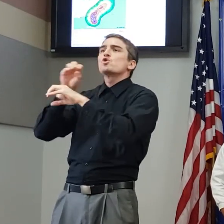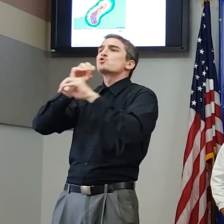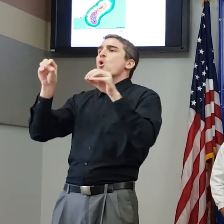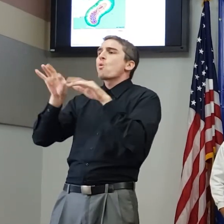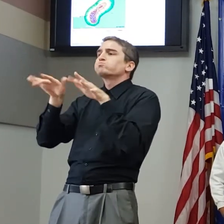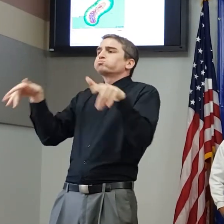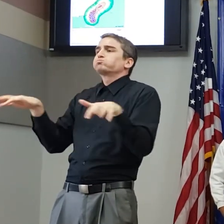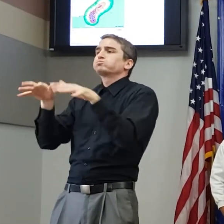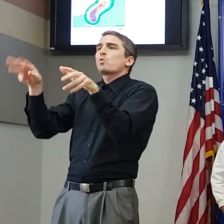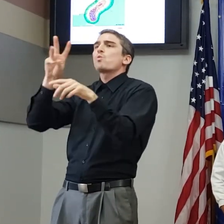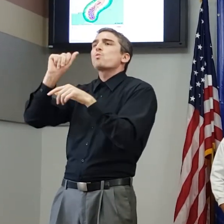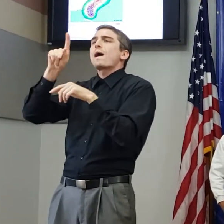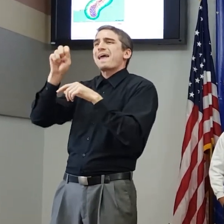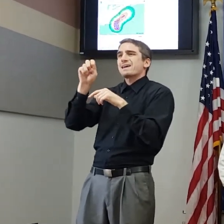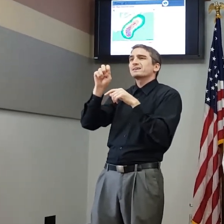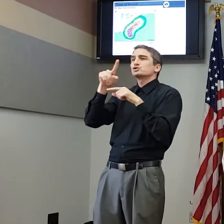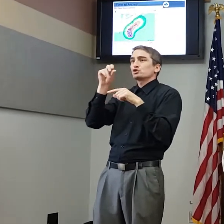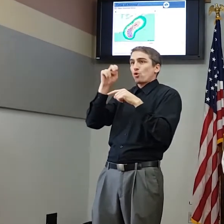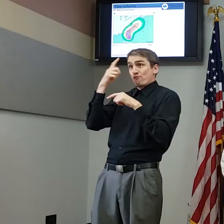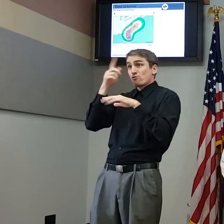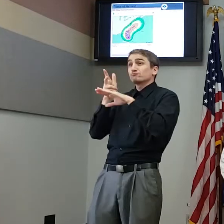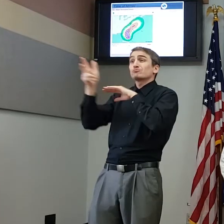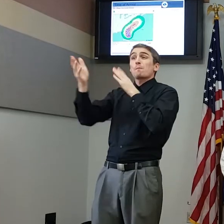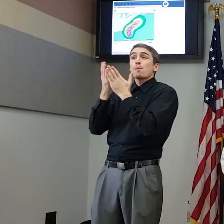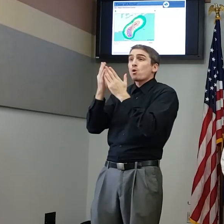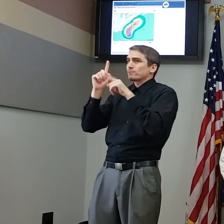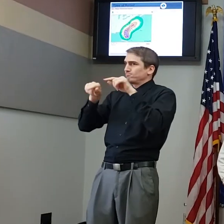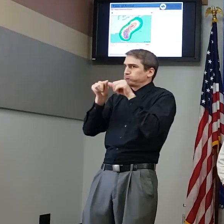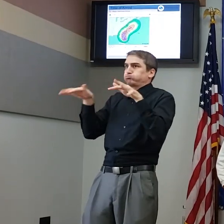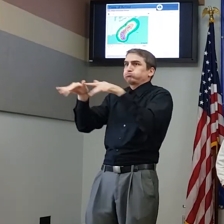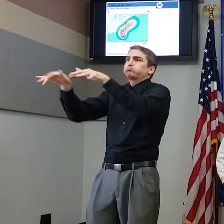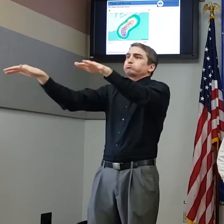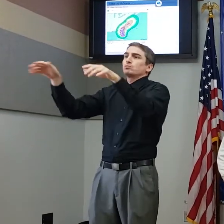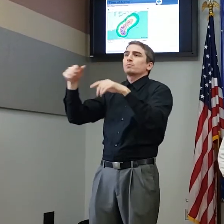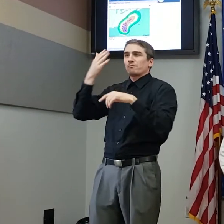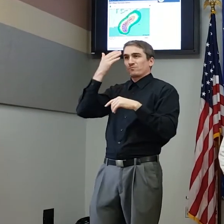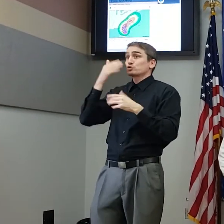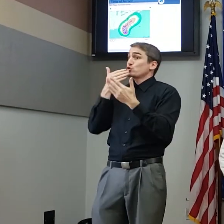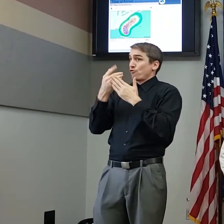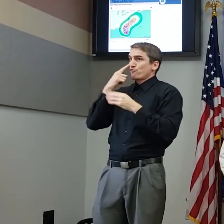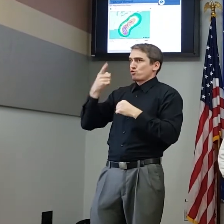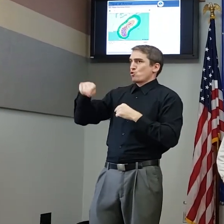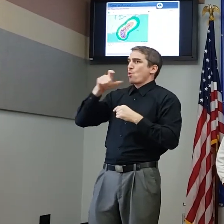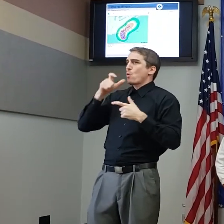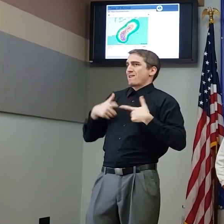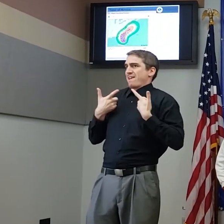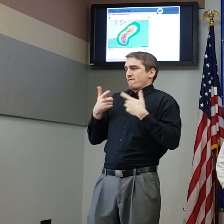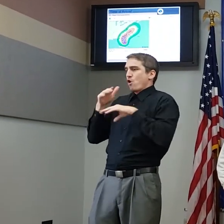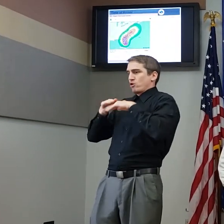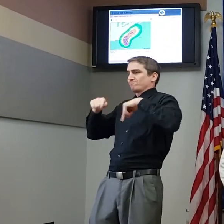areas. So that's in place right now, which is good news for those folks who live along the St. Johns.